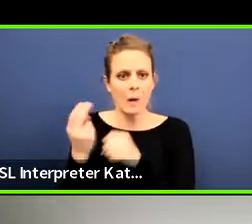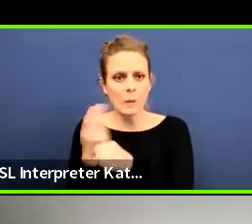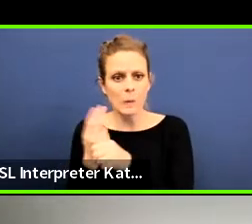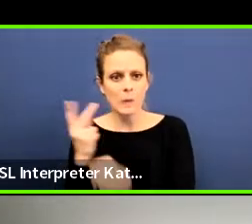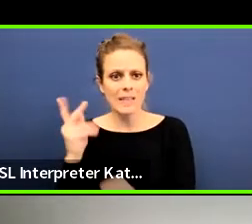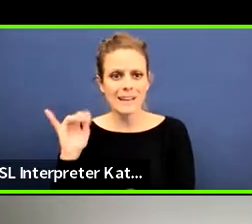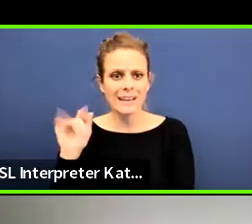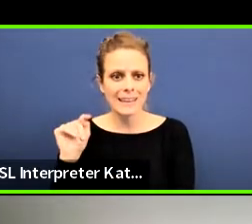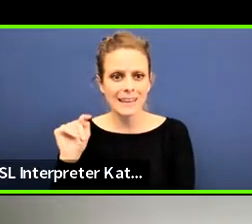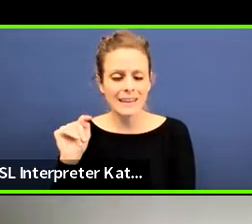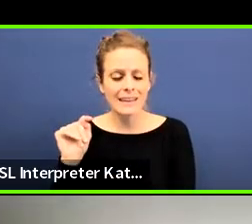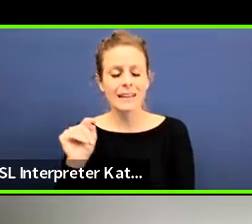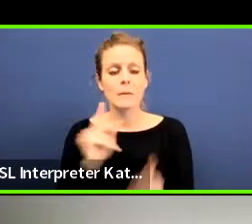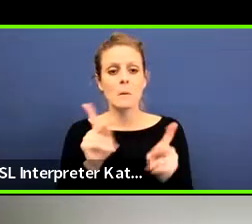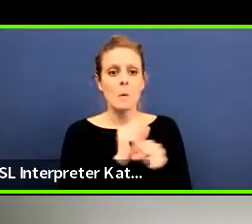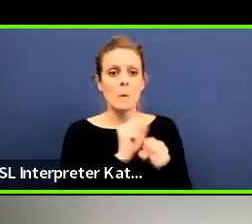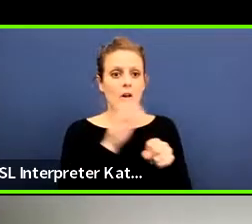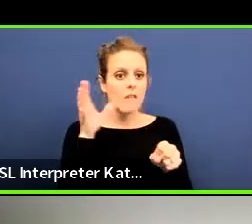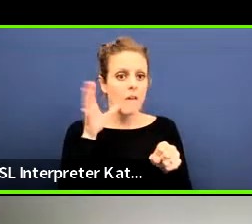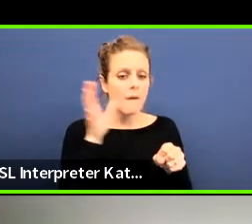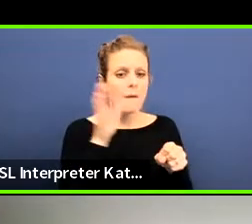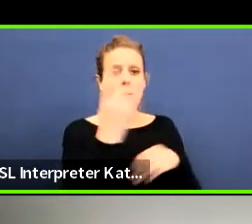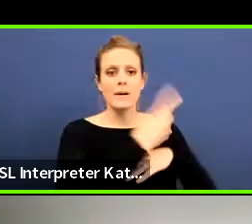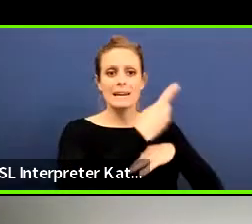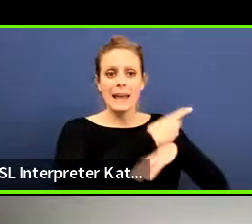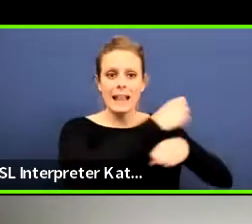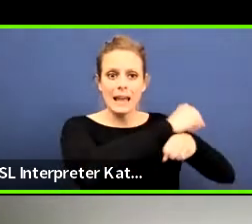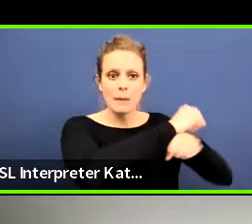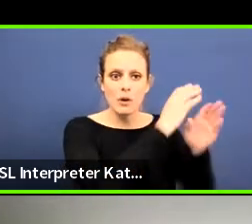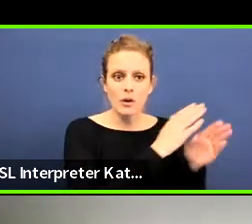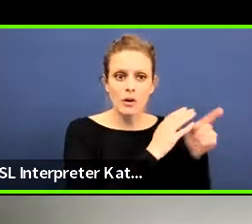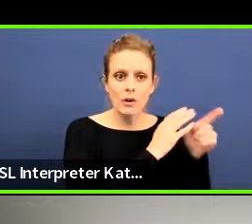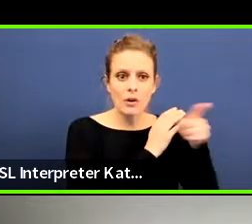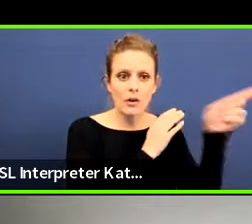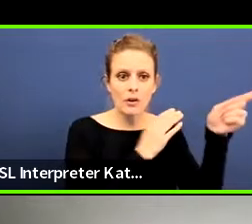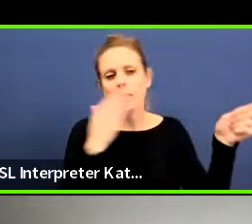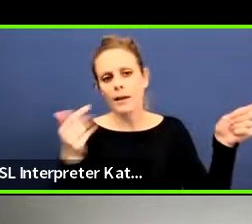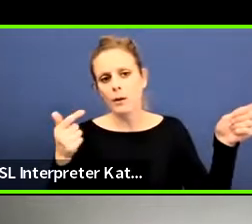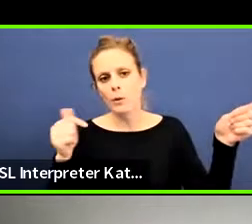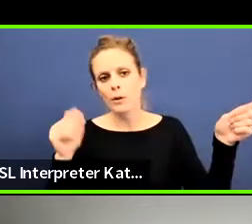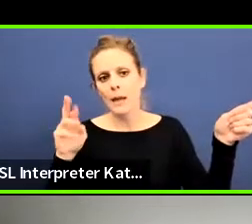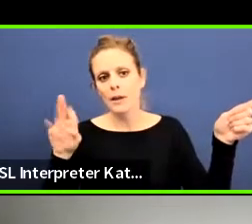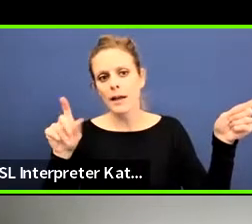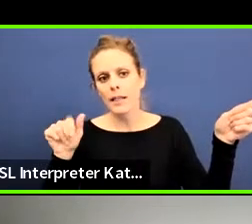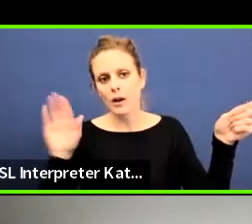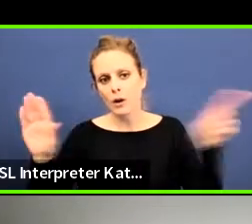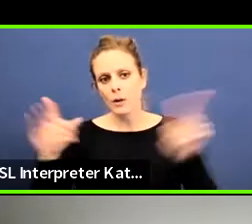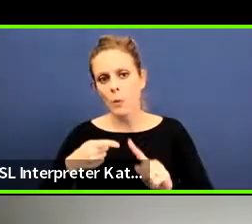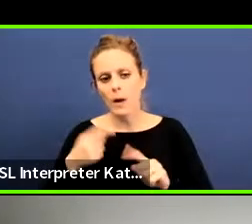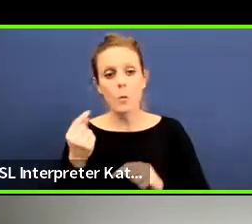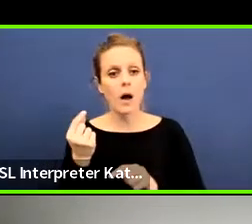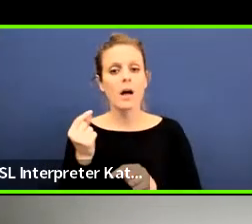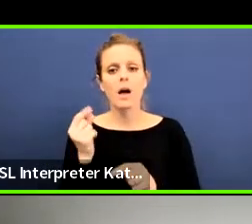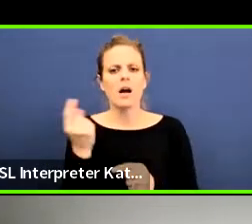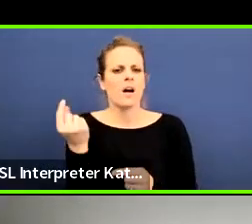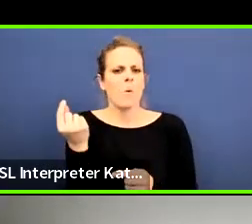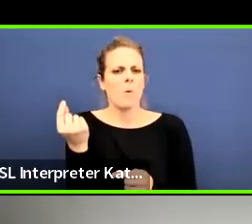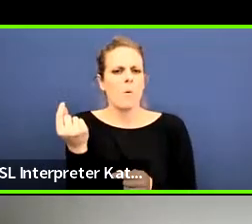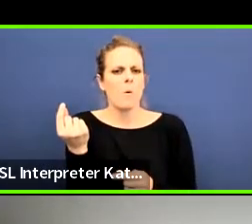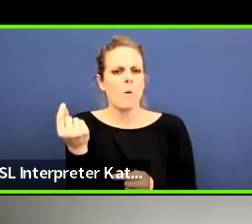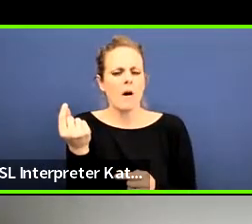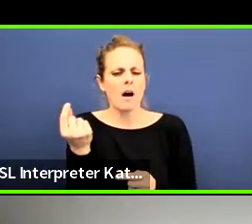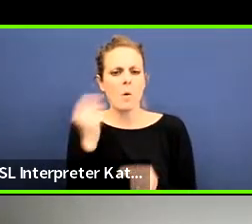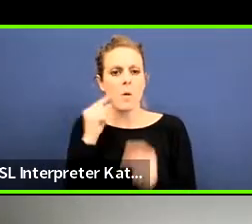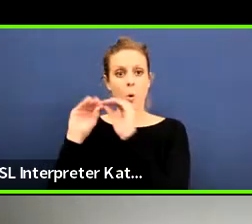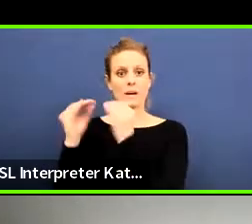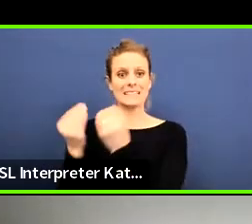day laborers, and thank Gabriella for the point of view there is like, what will the organization that serve